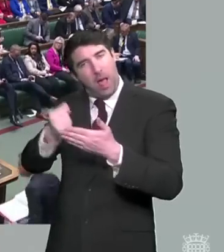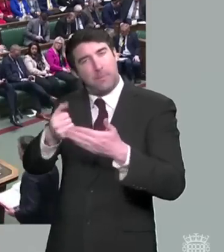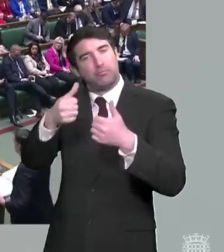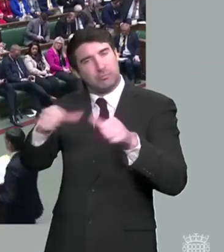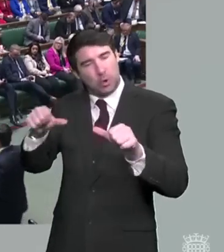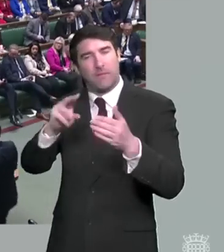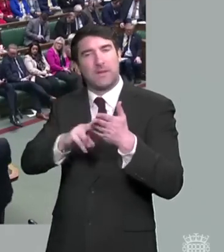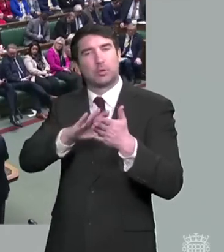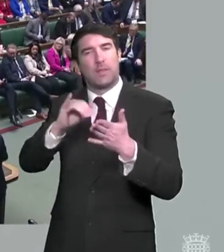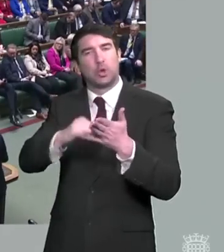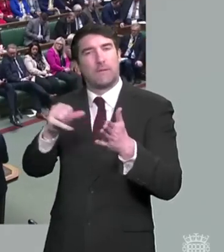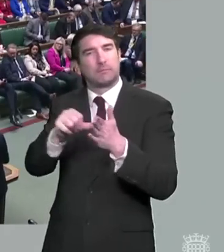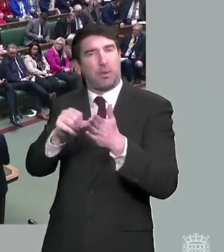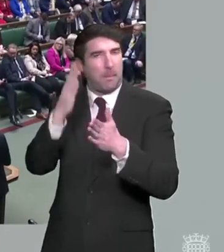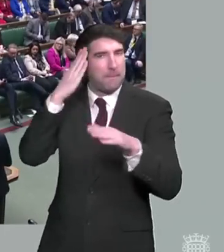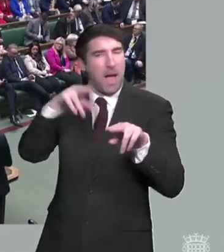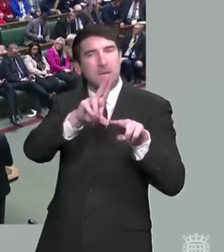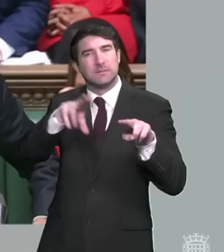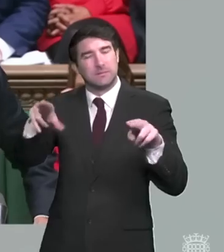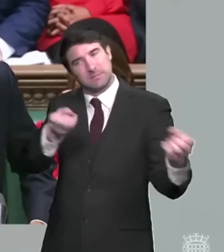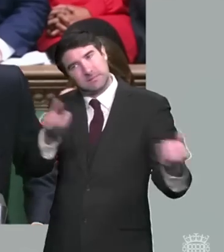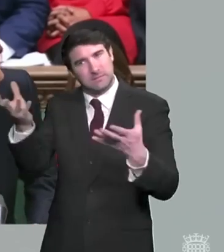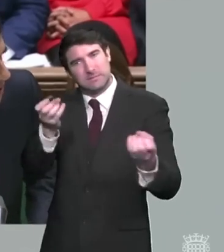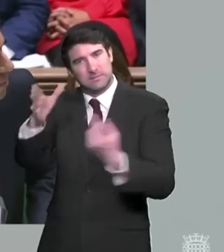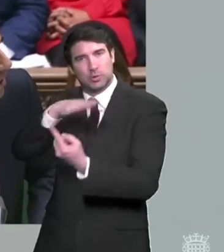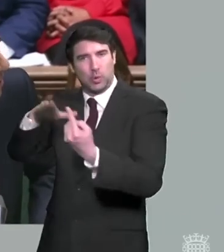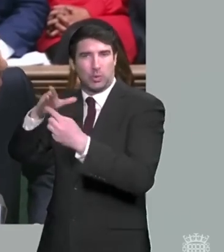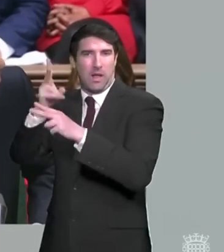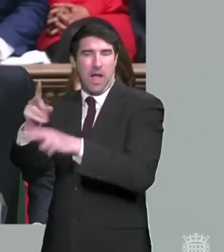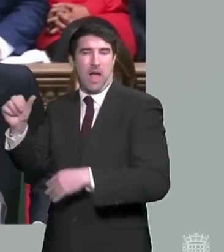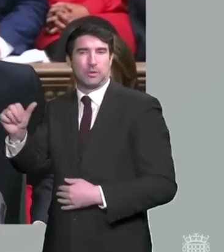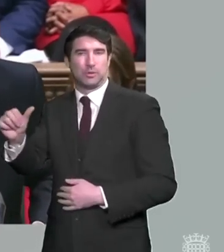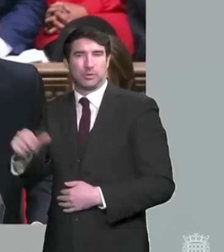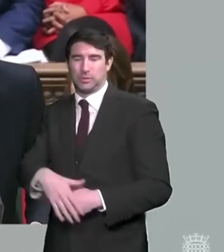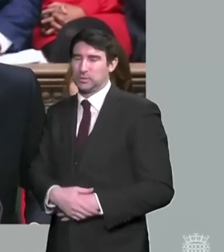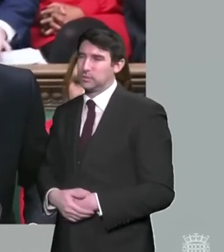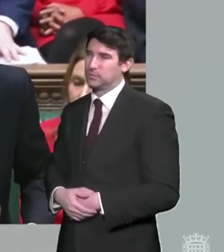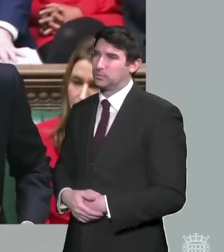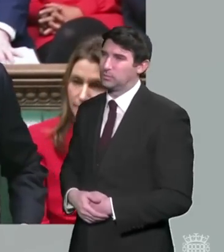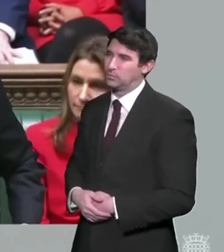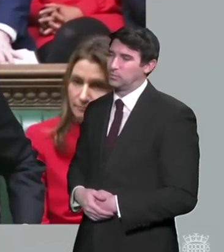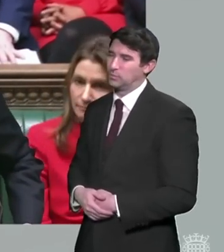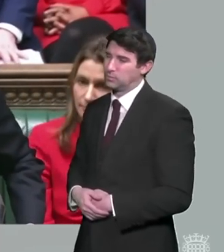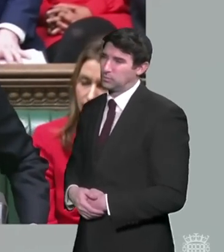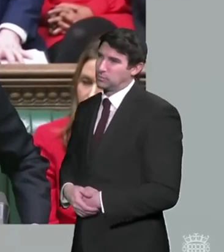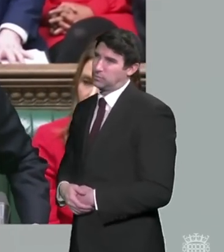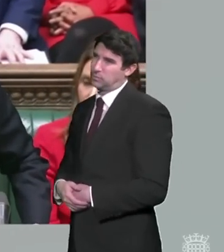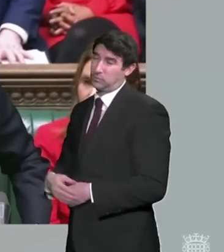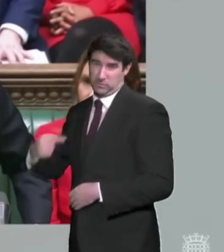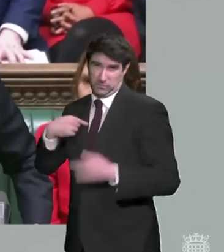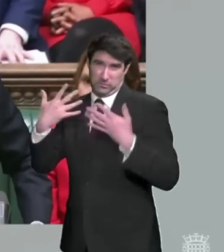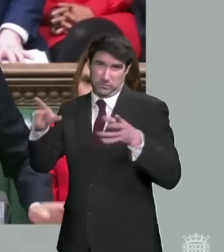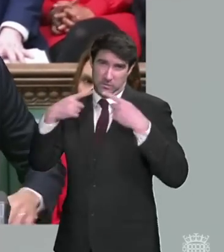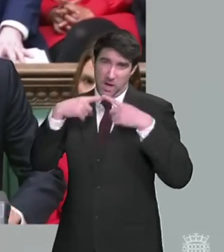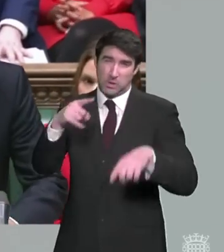Minister. Well, Mr. Speaker, we recently announced £14 billion more for health and social care, and in